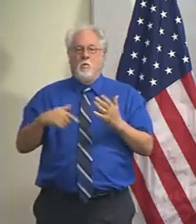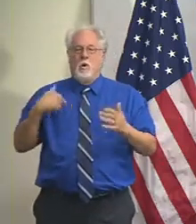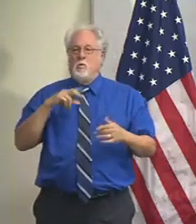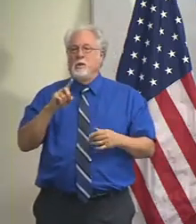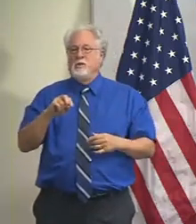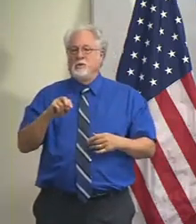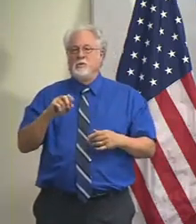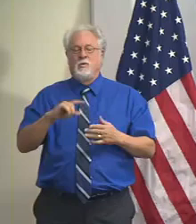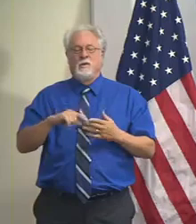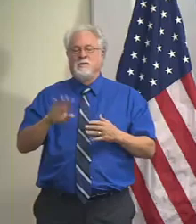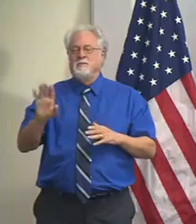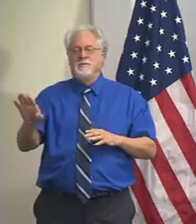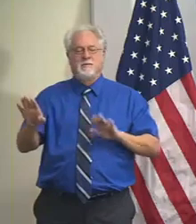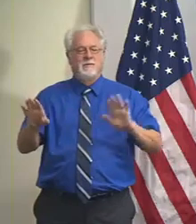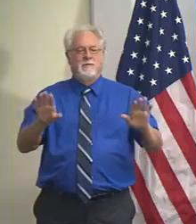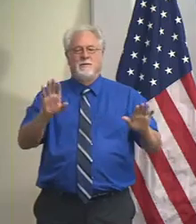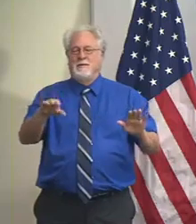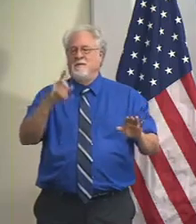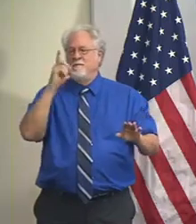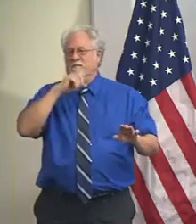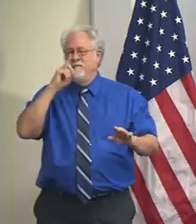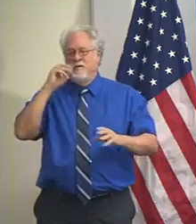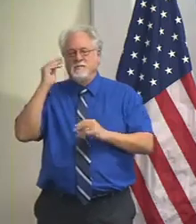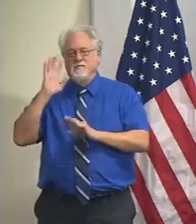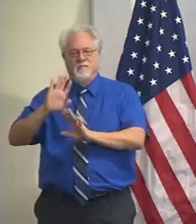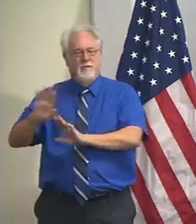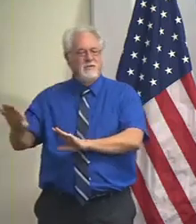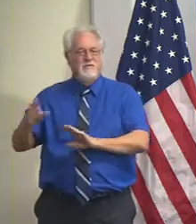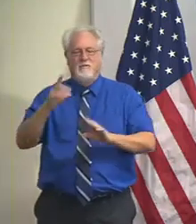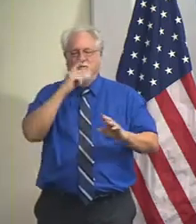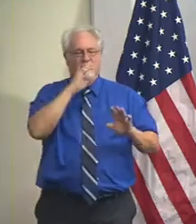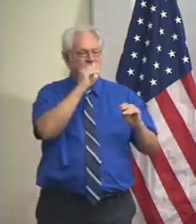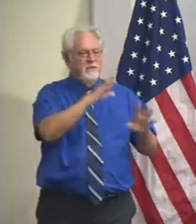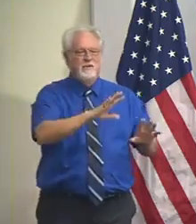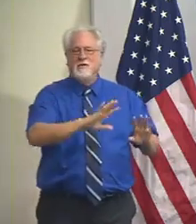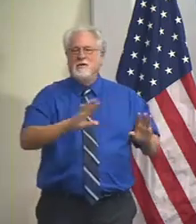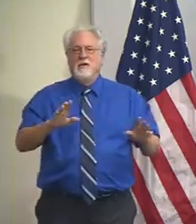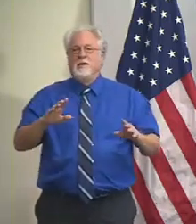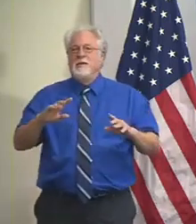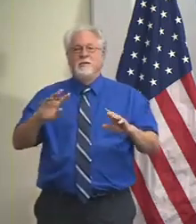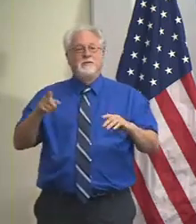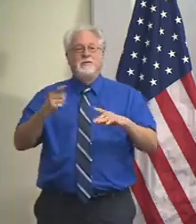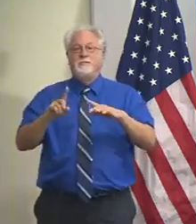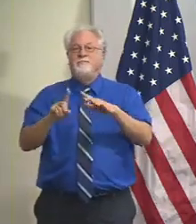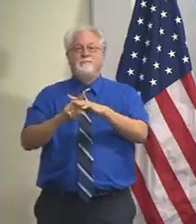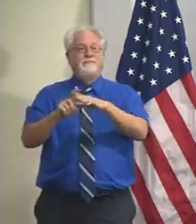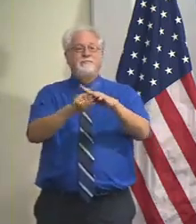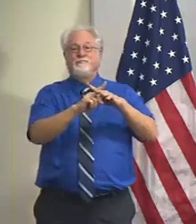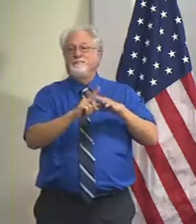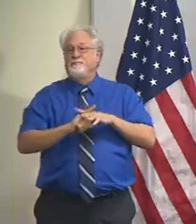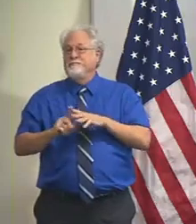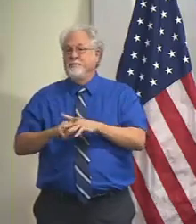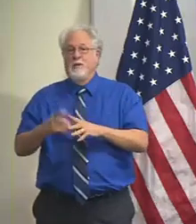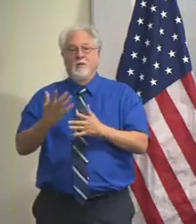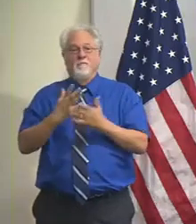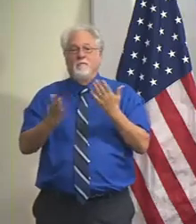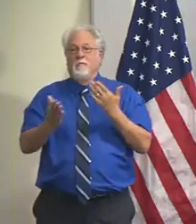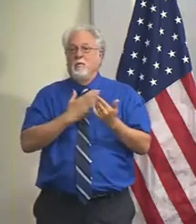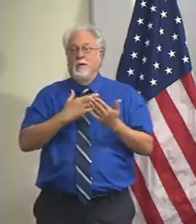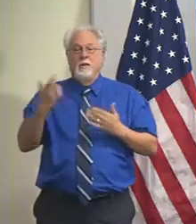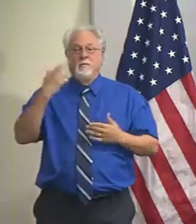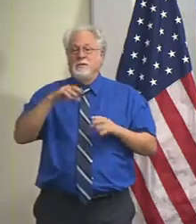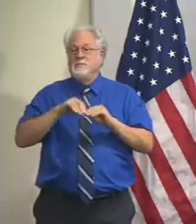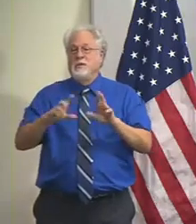is dispelling just absolute false information that just seems to just, for whatever reason, it